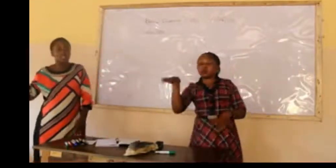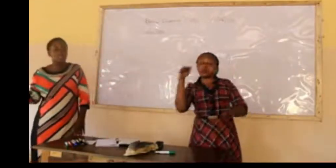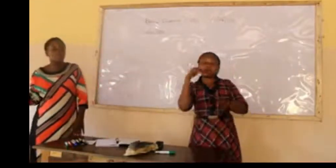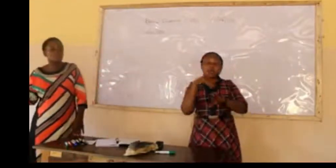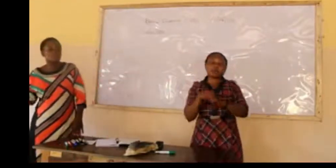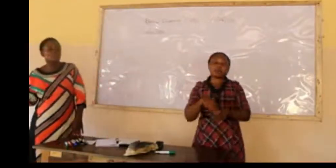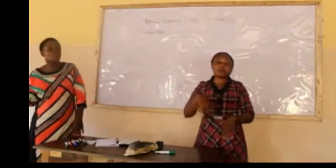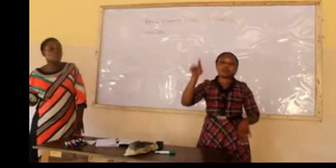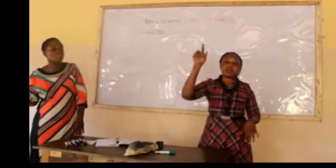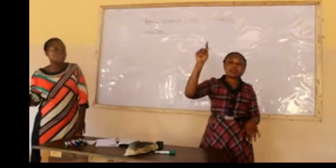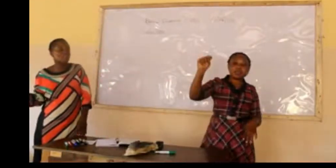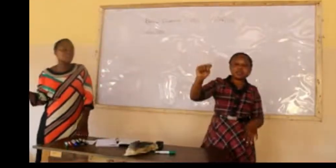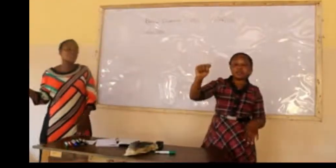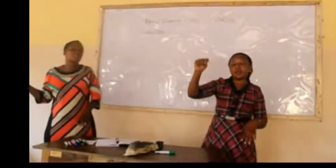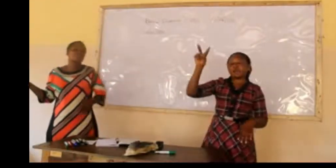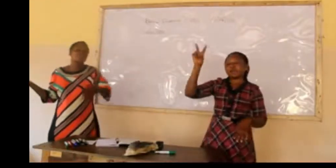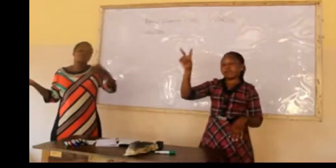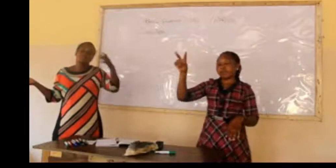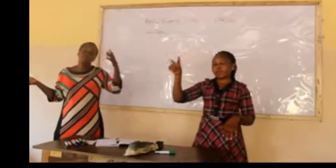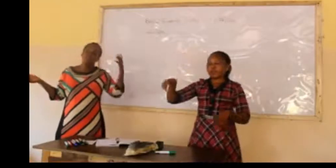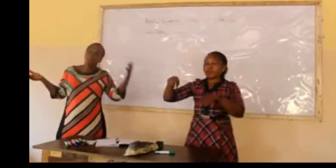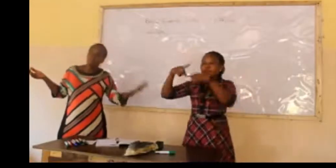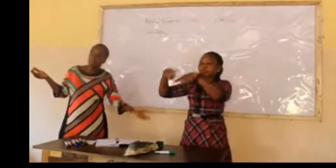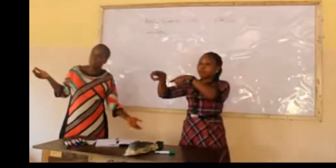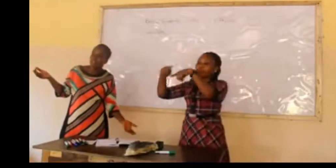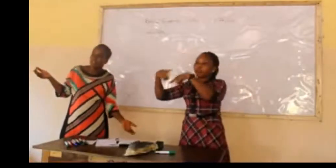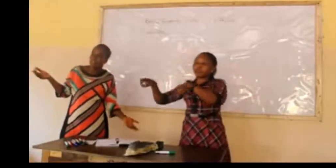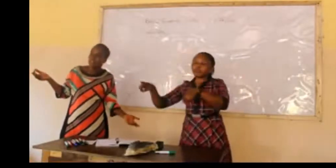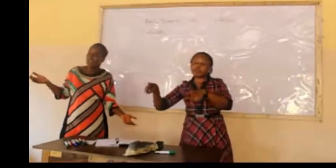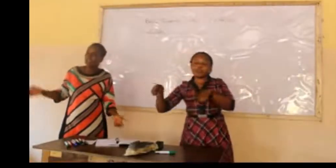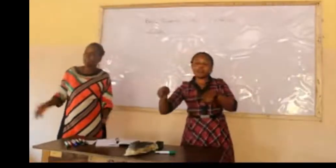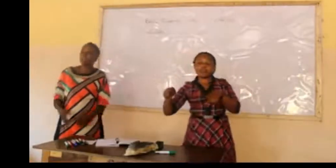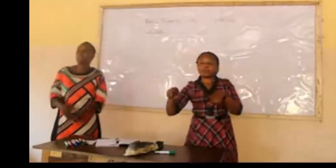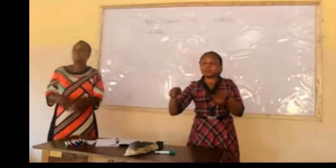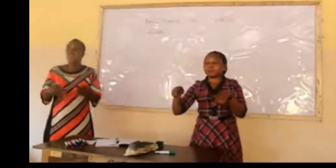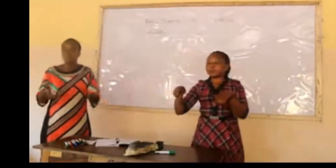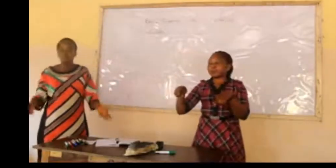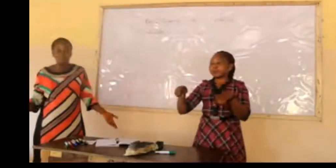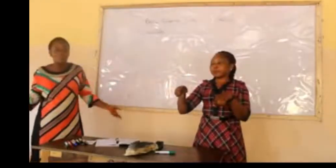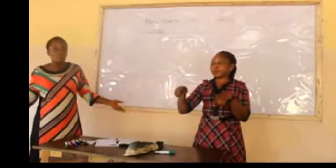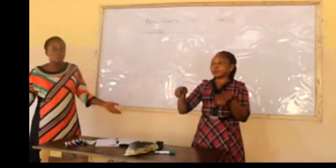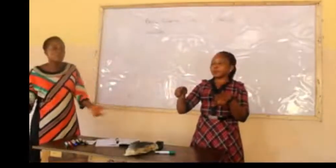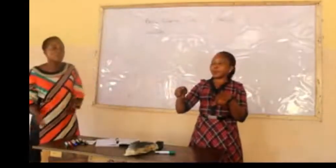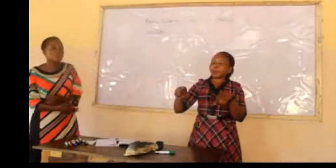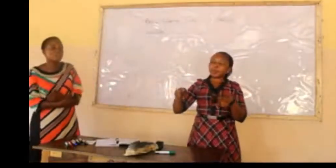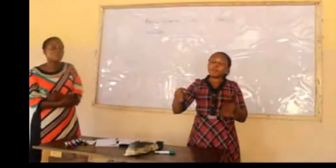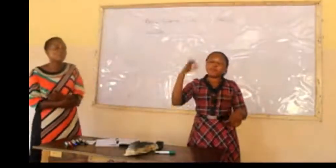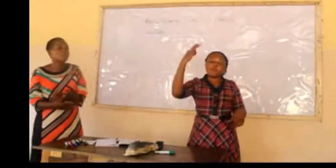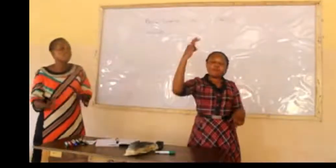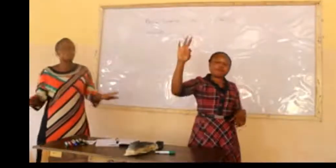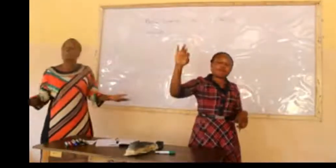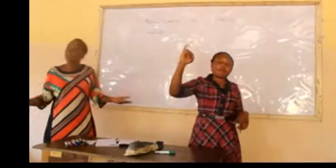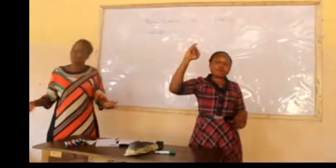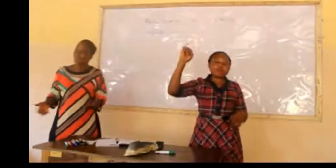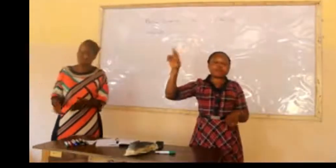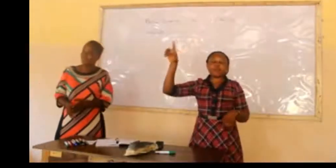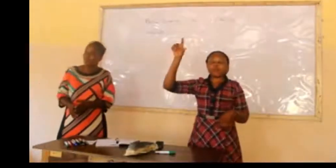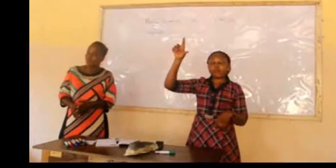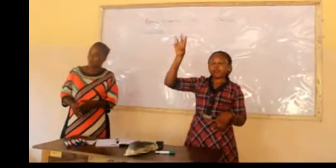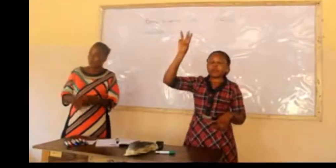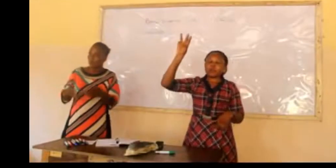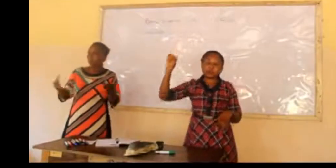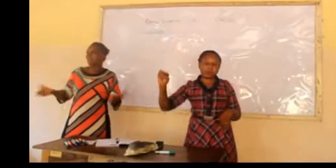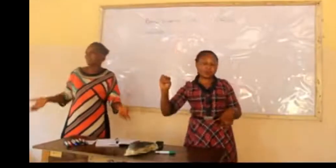watch Telemundo, US. Some watch Jim Jam. You watch very many